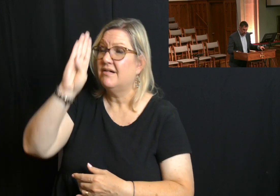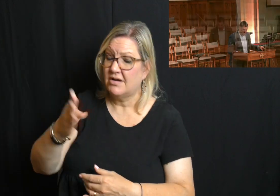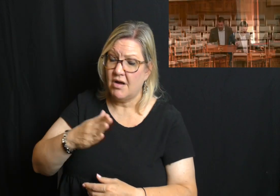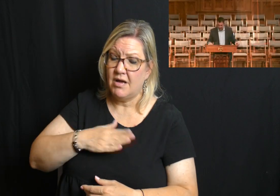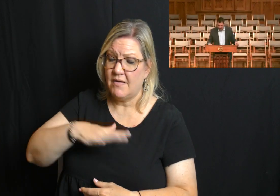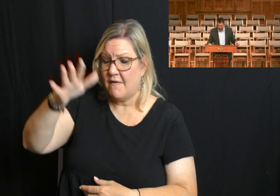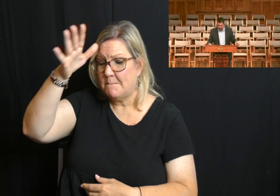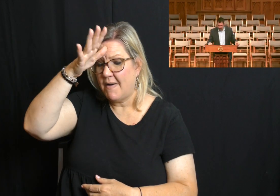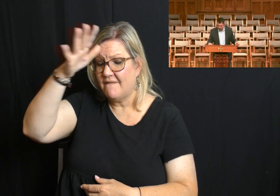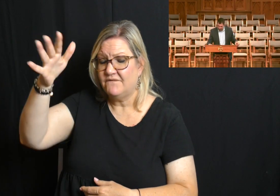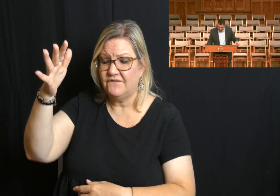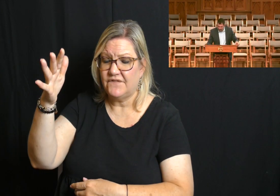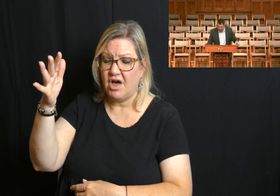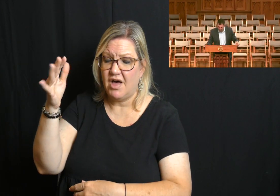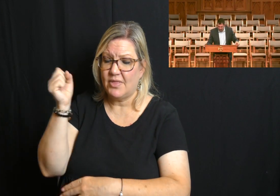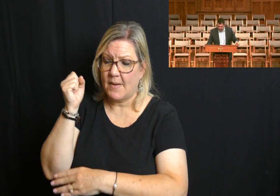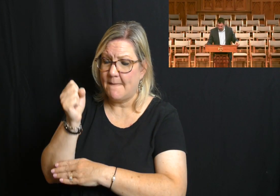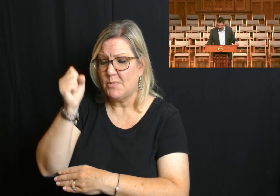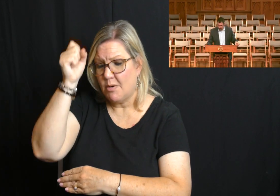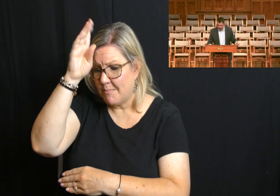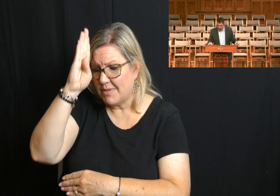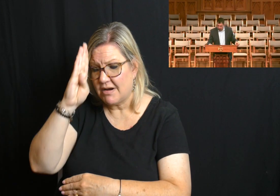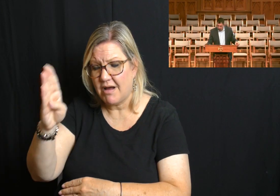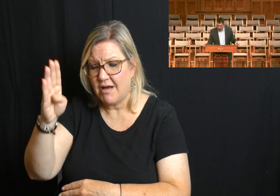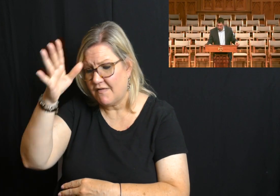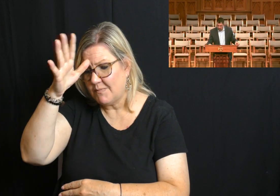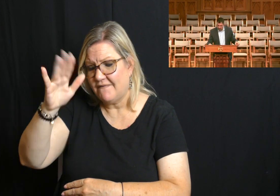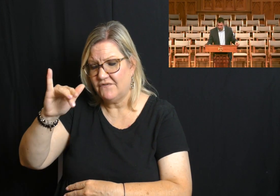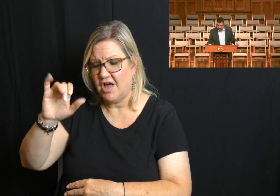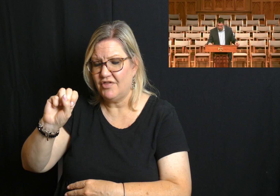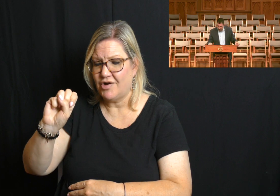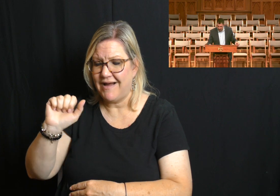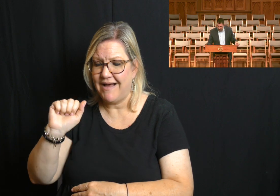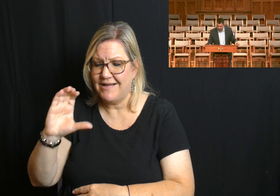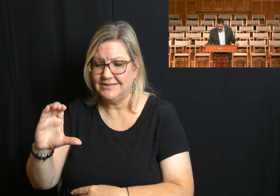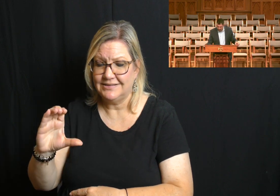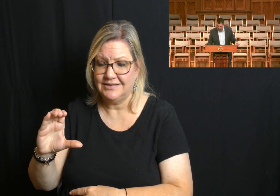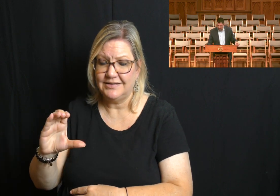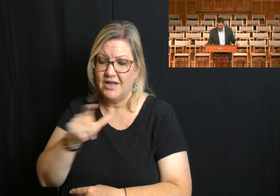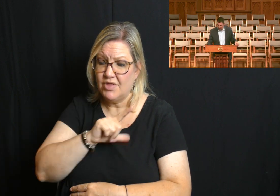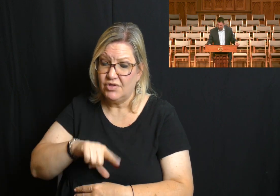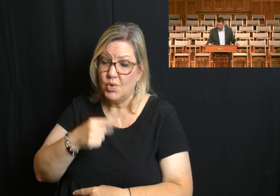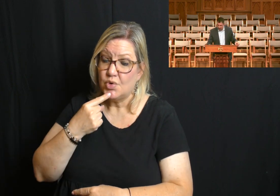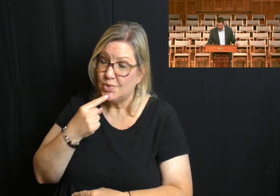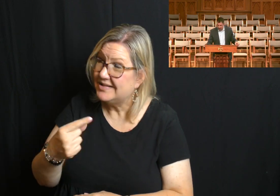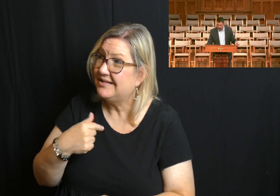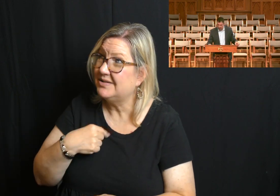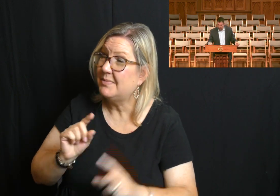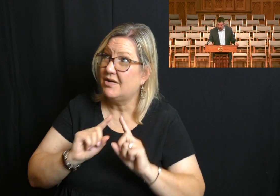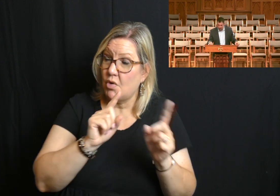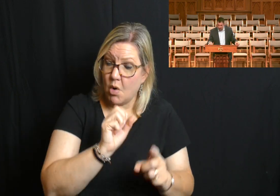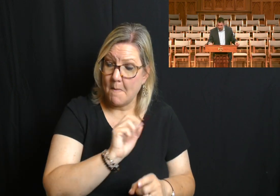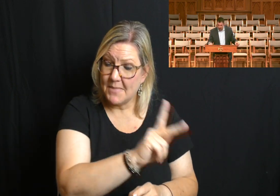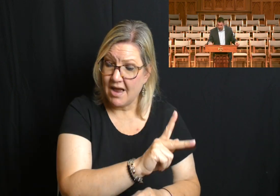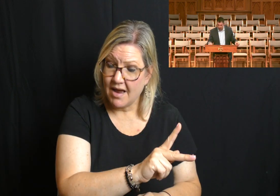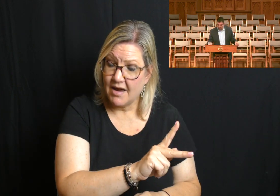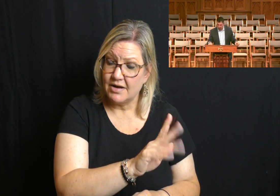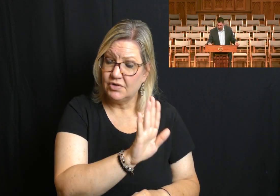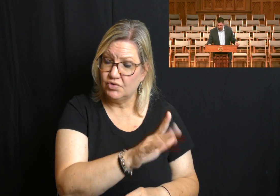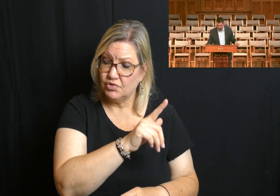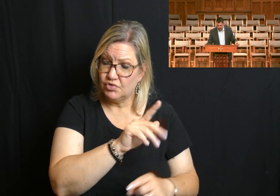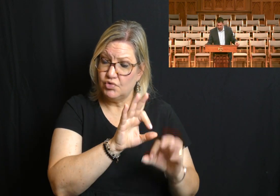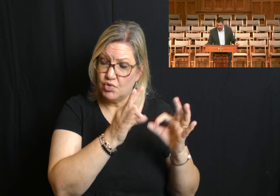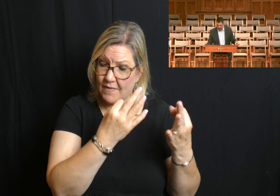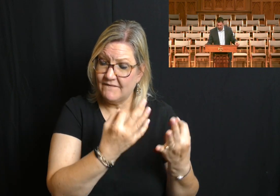Abraham and God of my father Isaac, the Lord who said to me, go back to your land and to your family and I will cause you